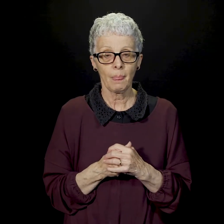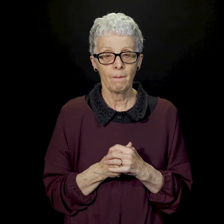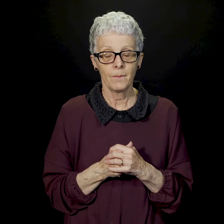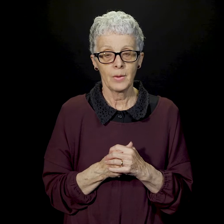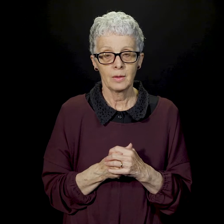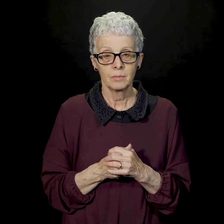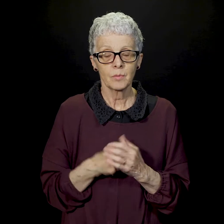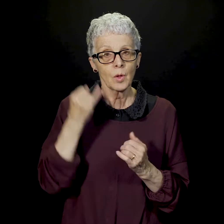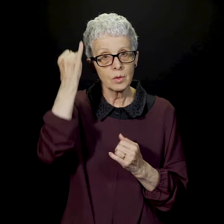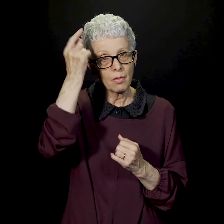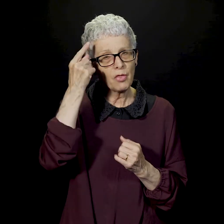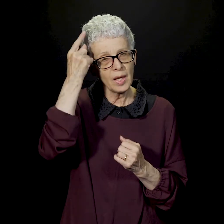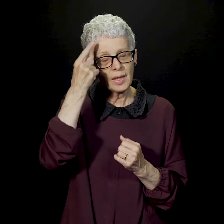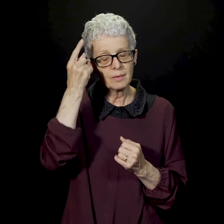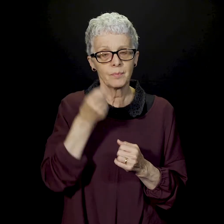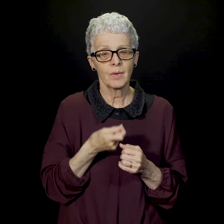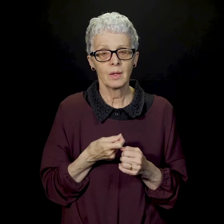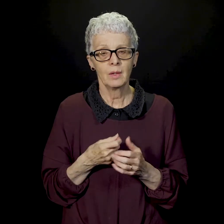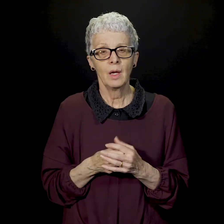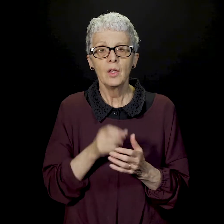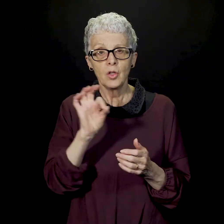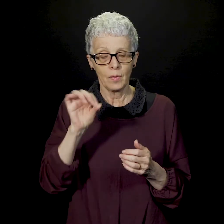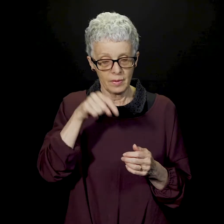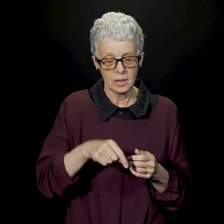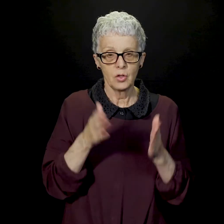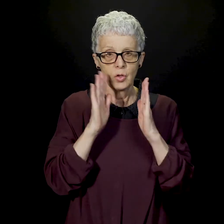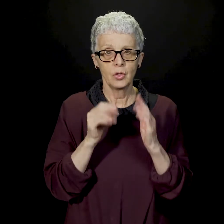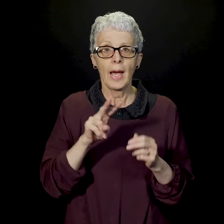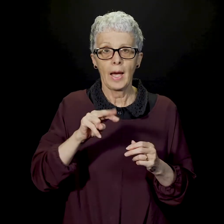I was thinking about a couple that, not here at this church, but